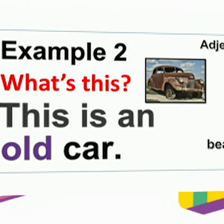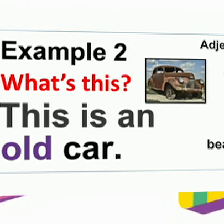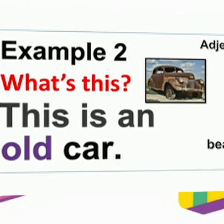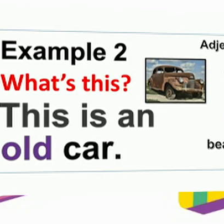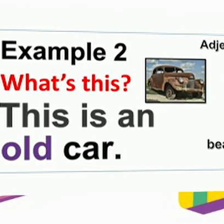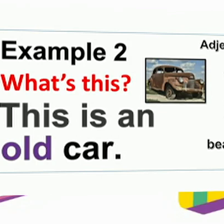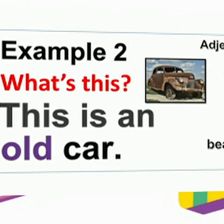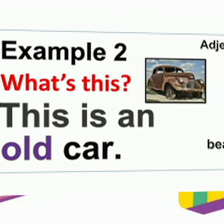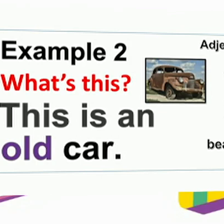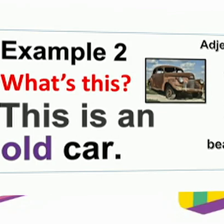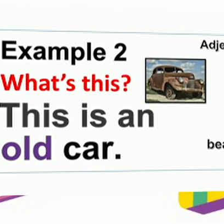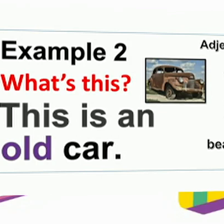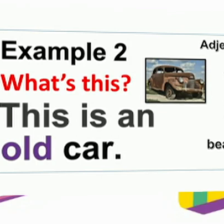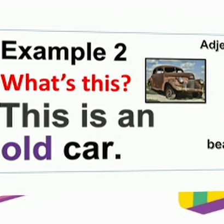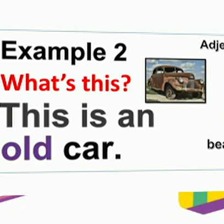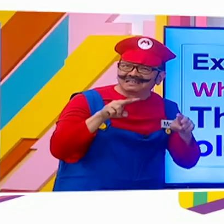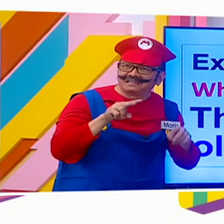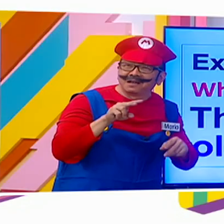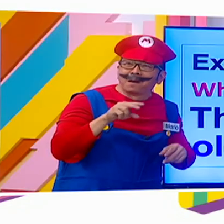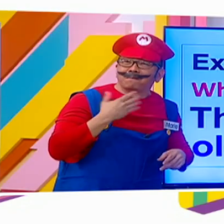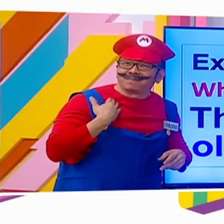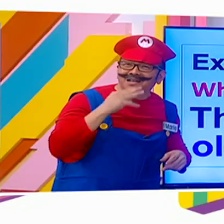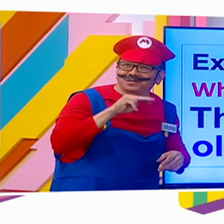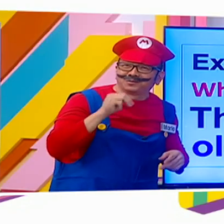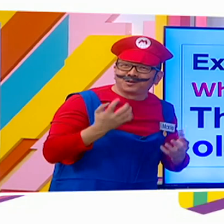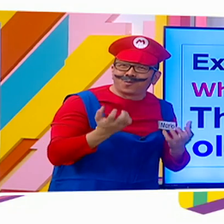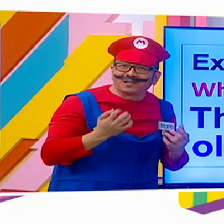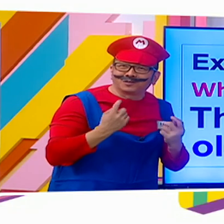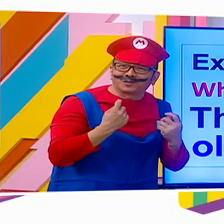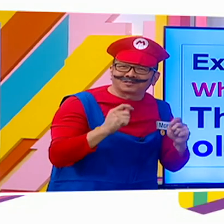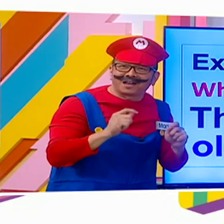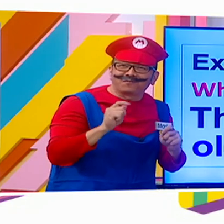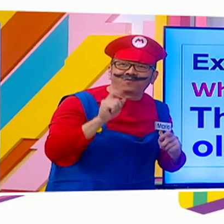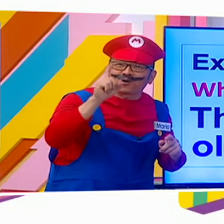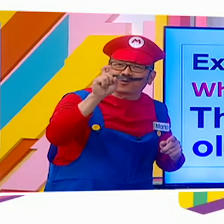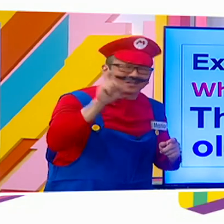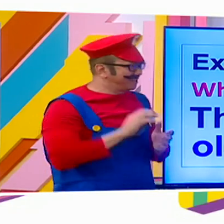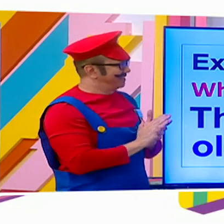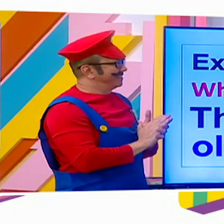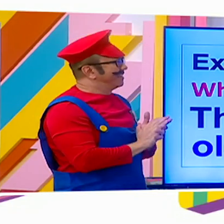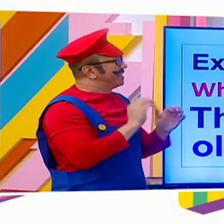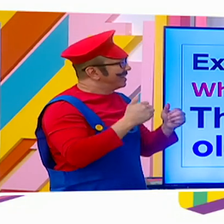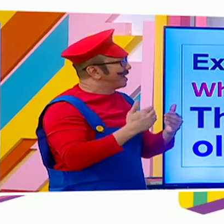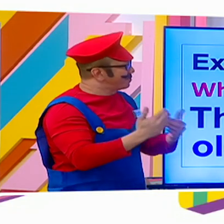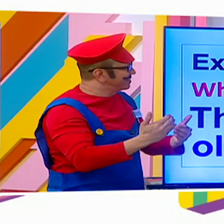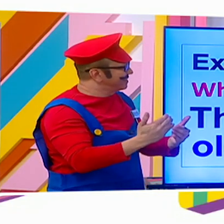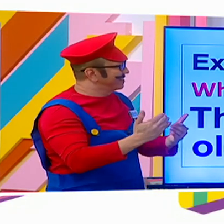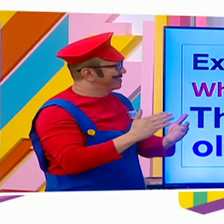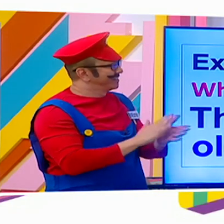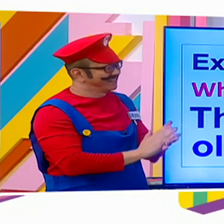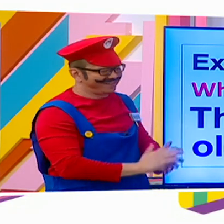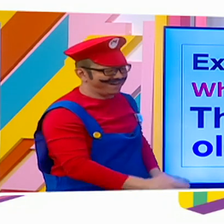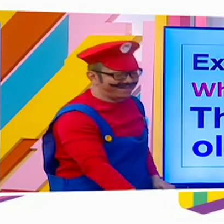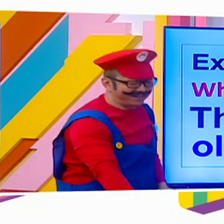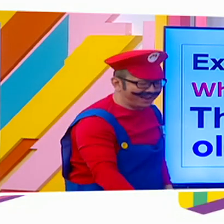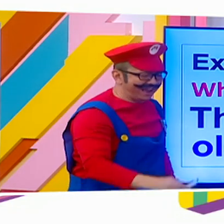Okay. Abang Sean. Yes. Now, I see my student want to try for question. Okay. Can I proceed?